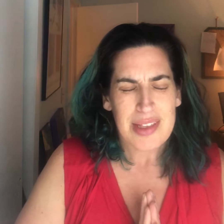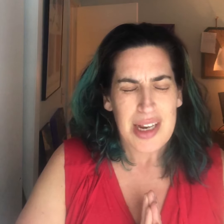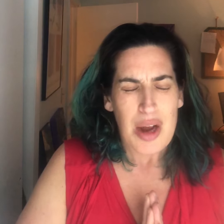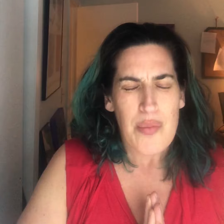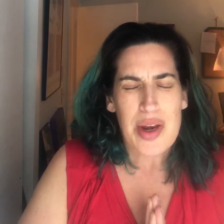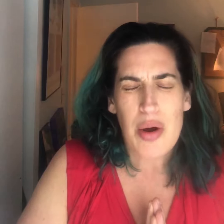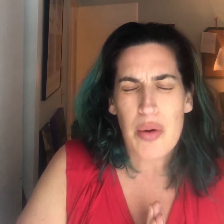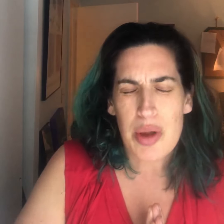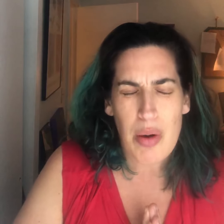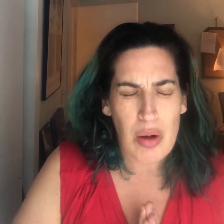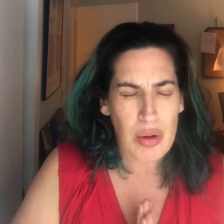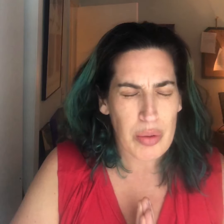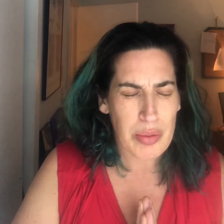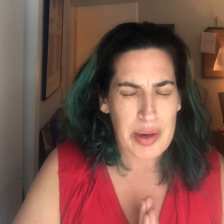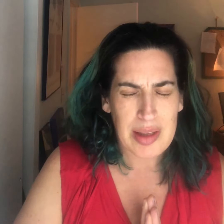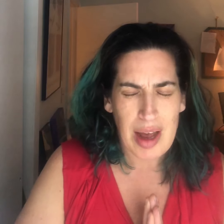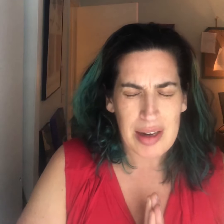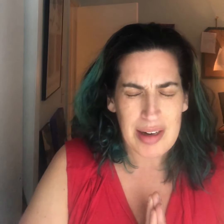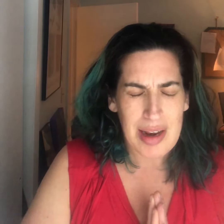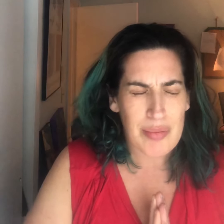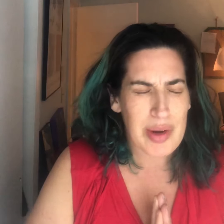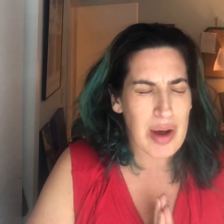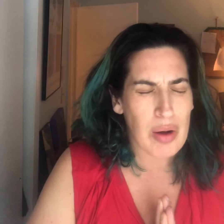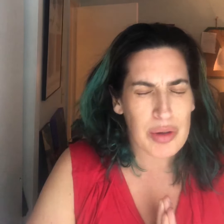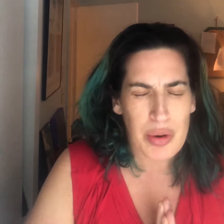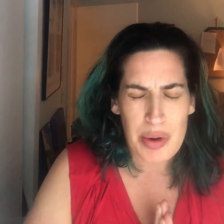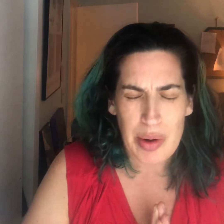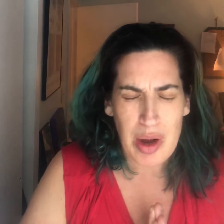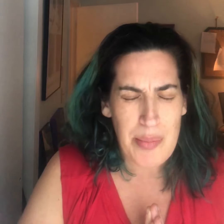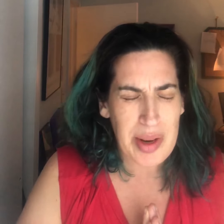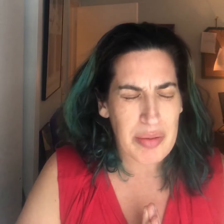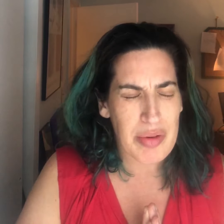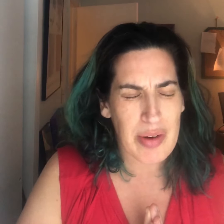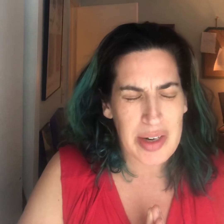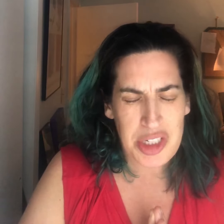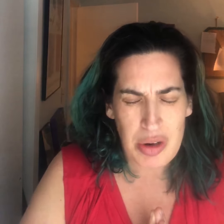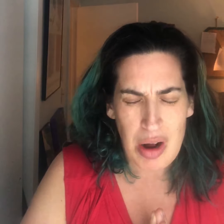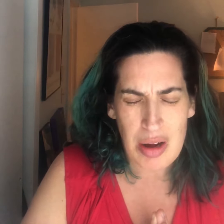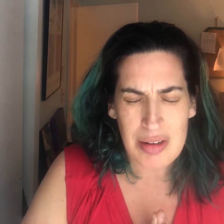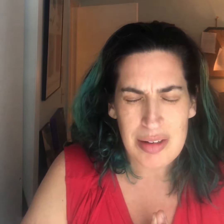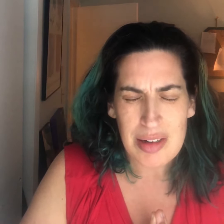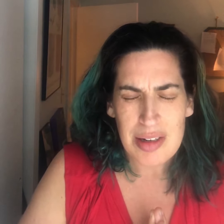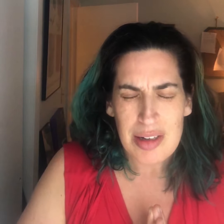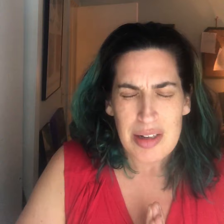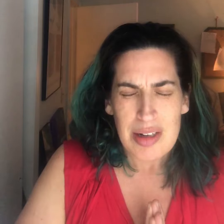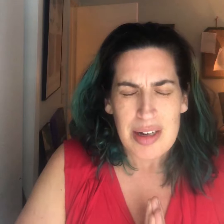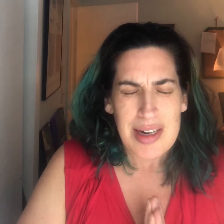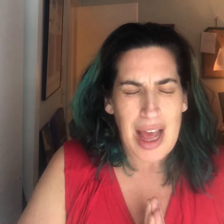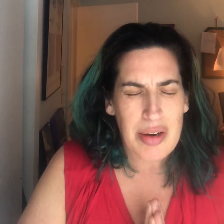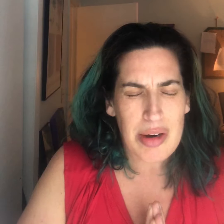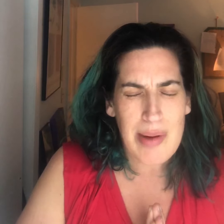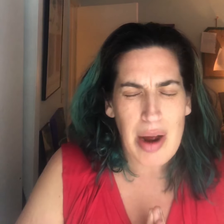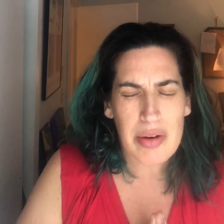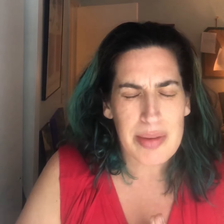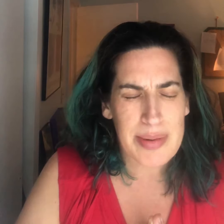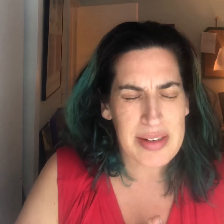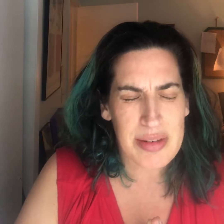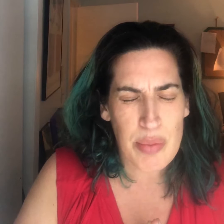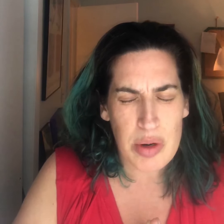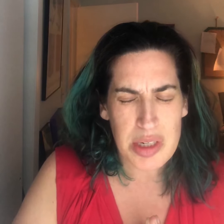We know you all go through a lot. And we all know you are coming through very strong. Gather around and be a support to